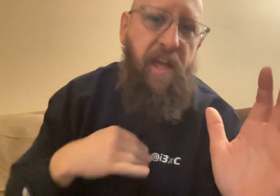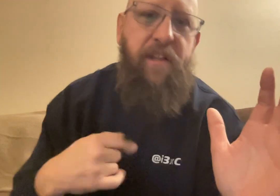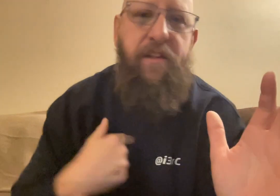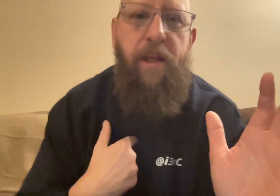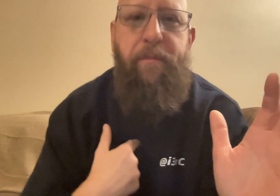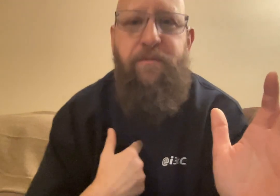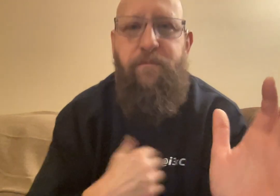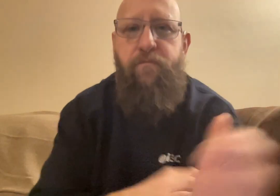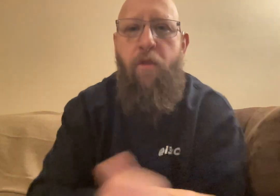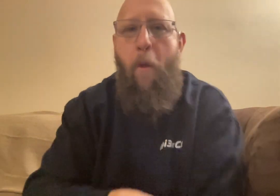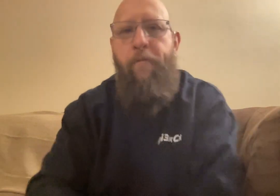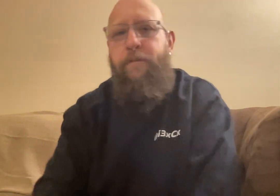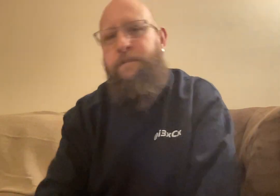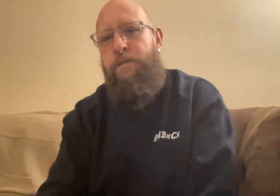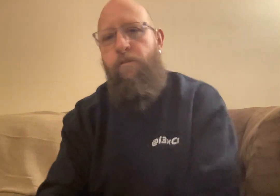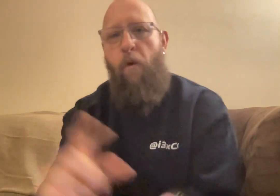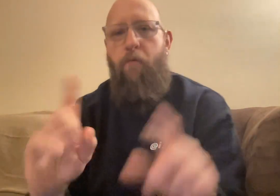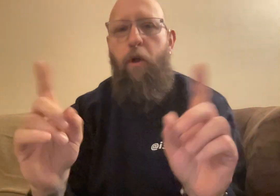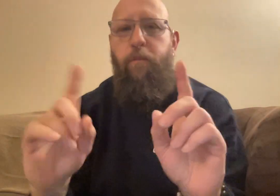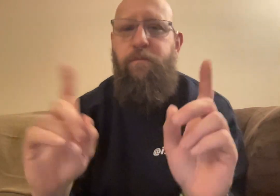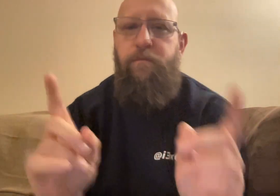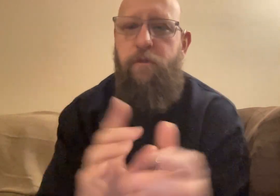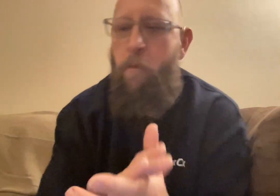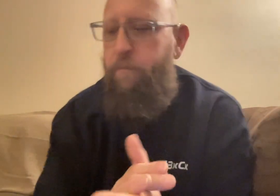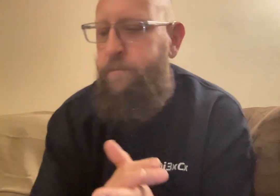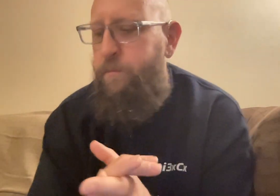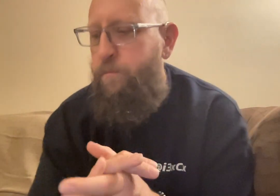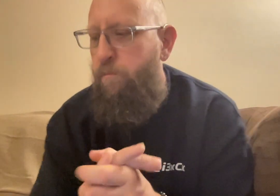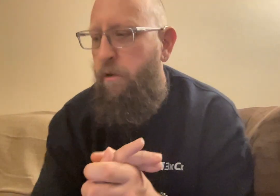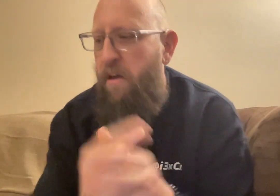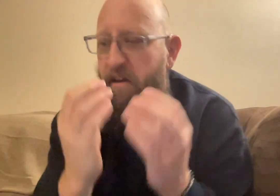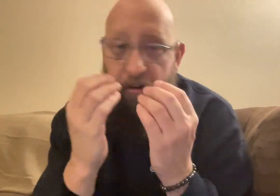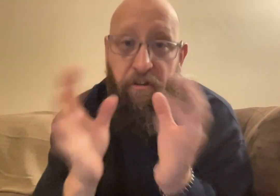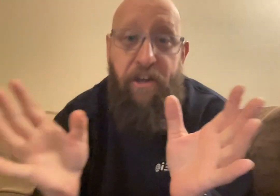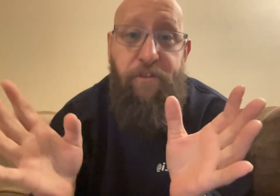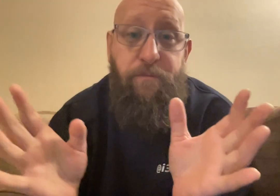I need to step it. No, I don't care.